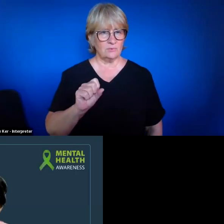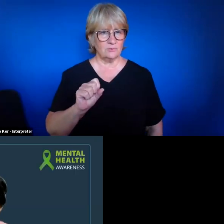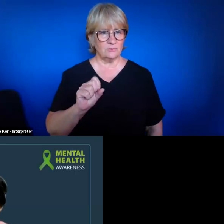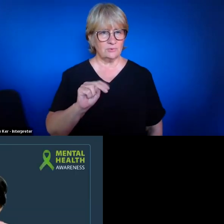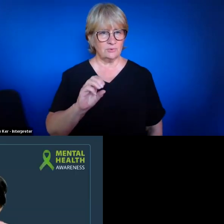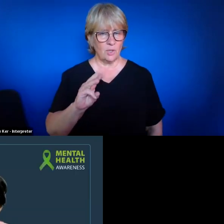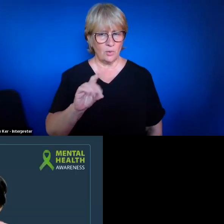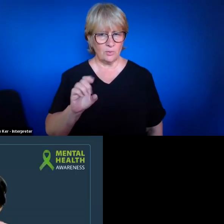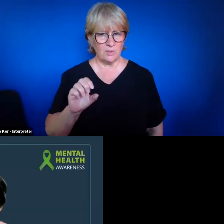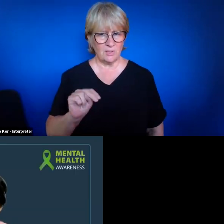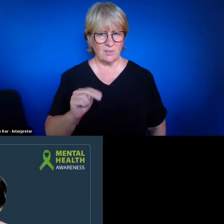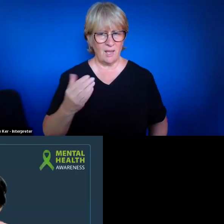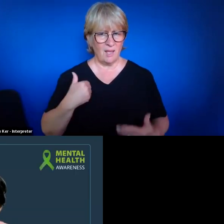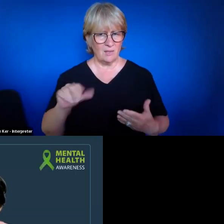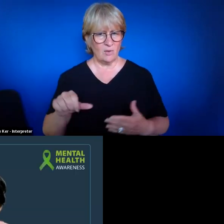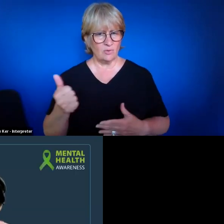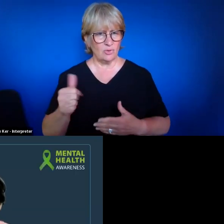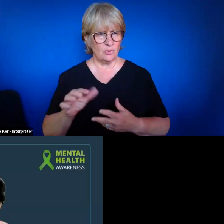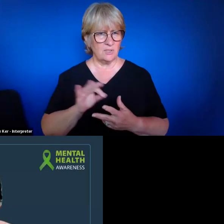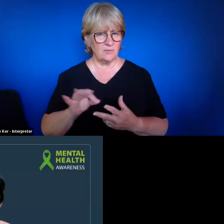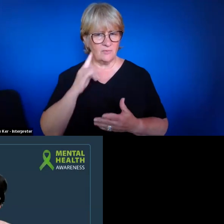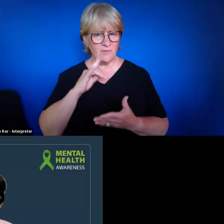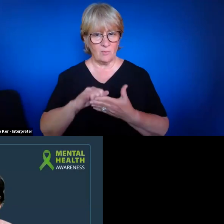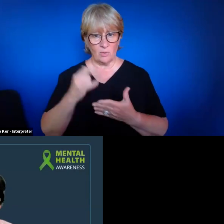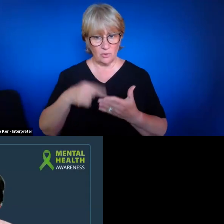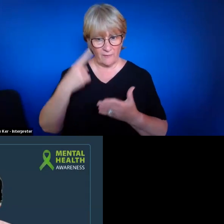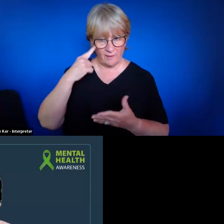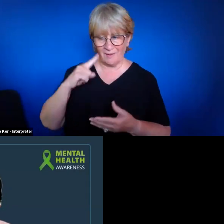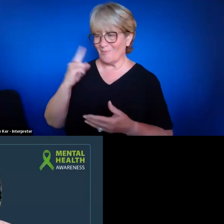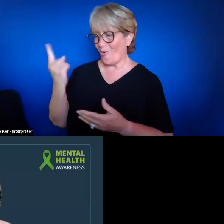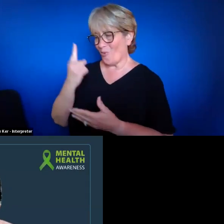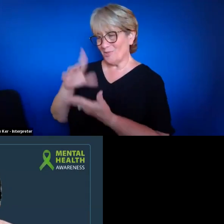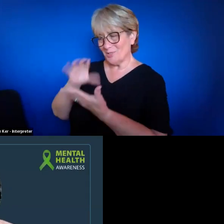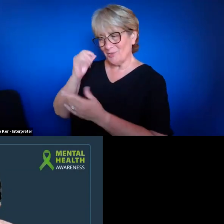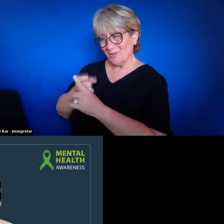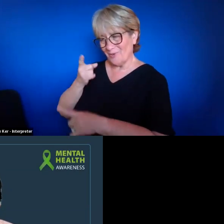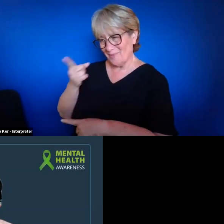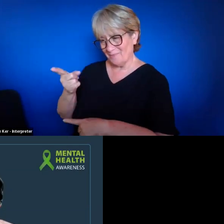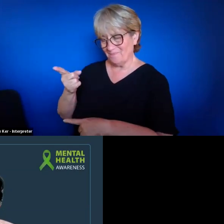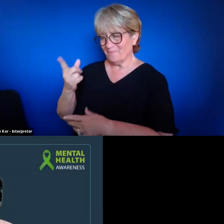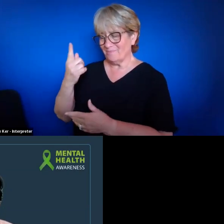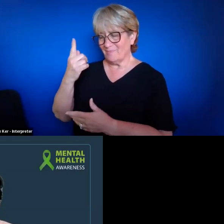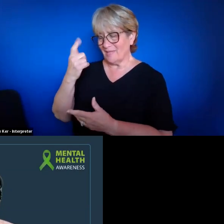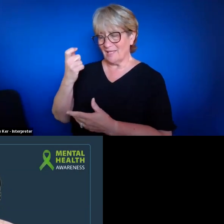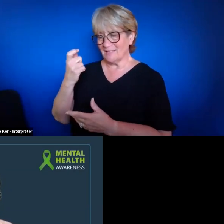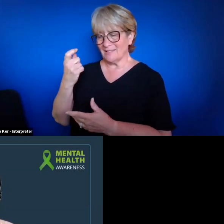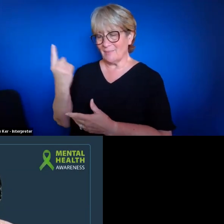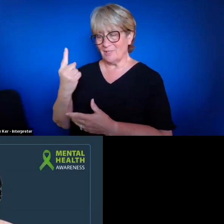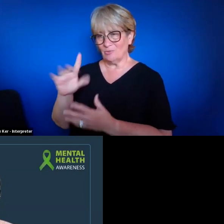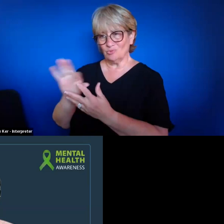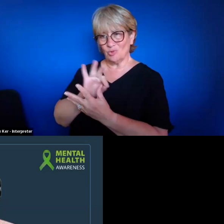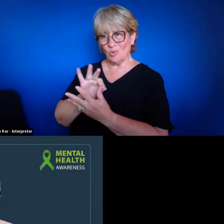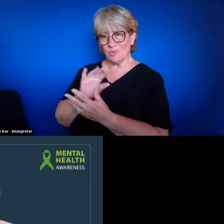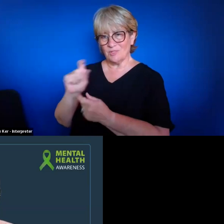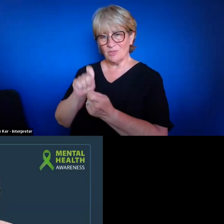on that. What did you think there? Oh, I'm always learning from him. You know, just the fact that someone chose a certain